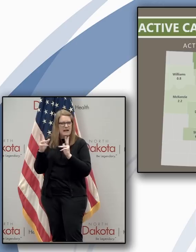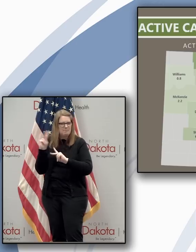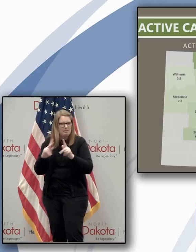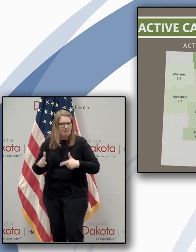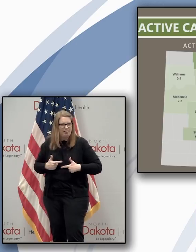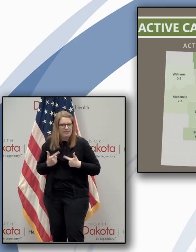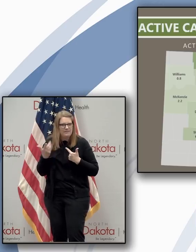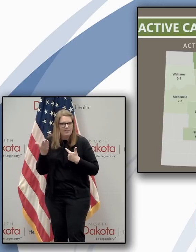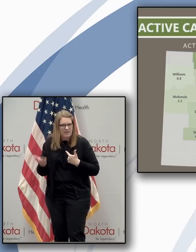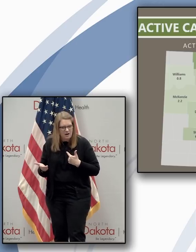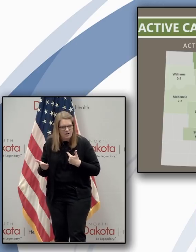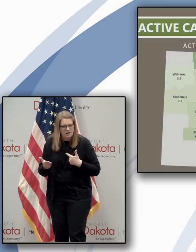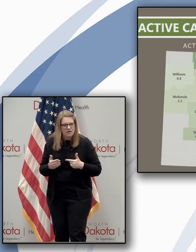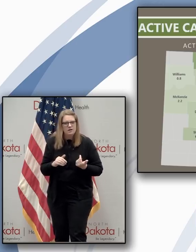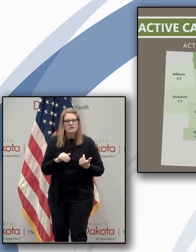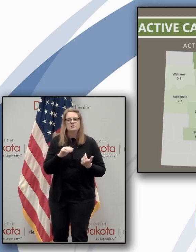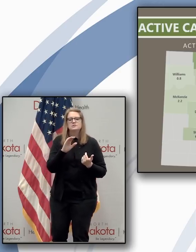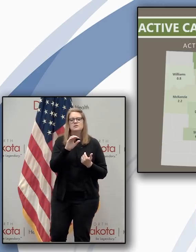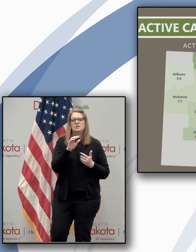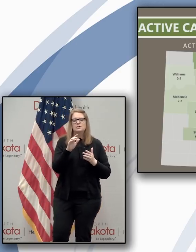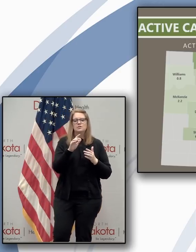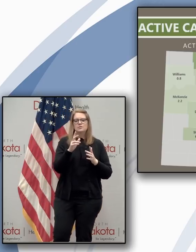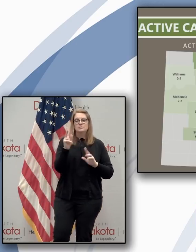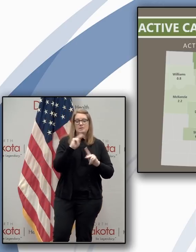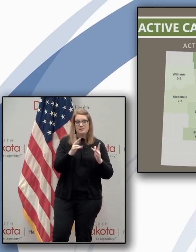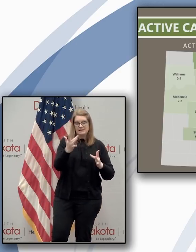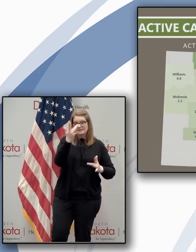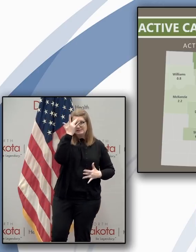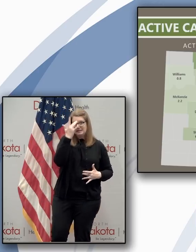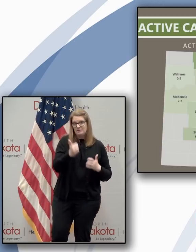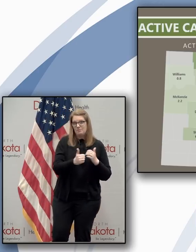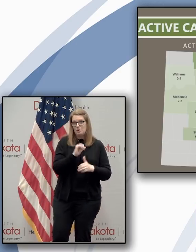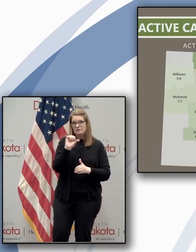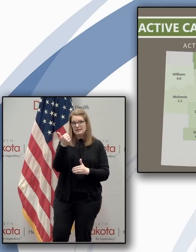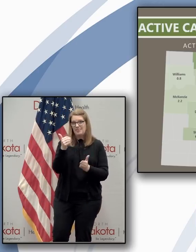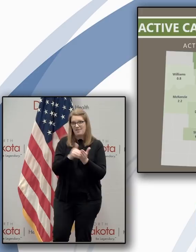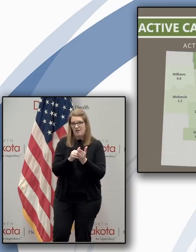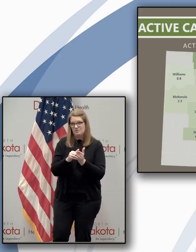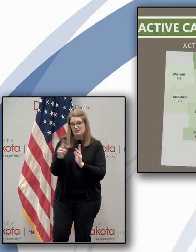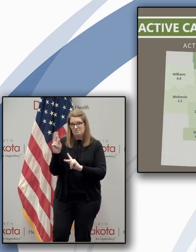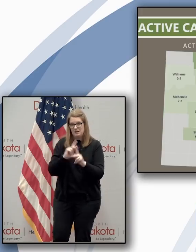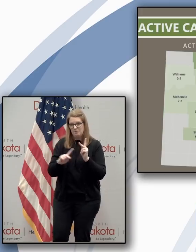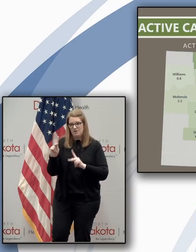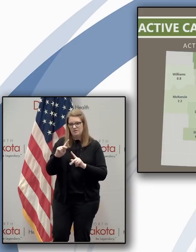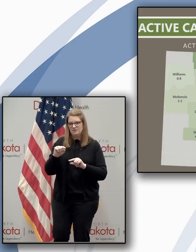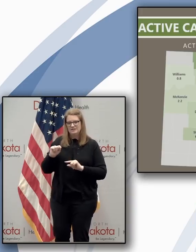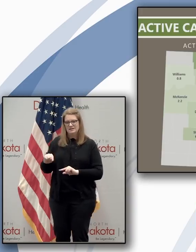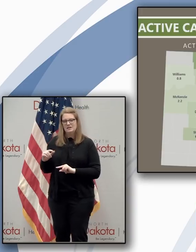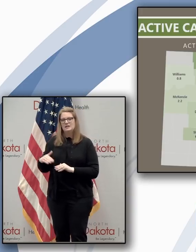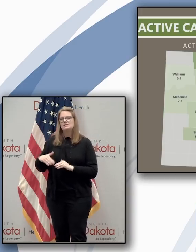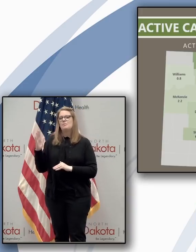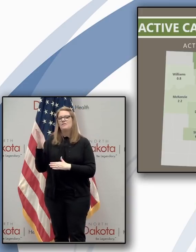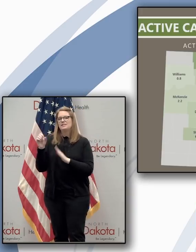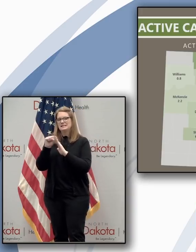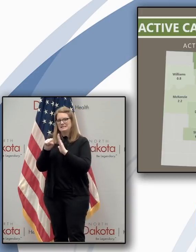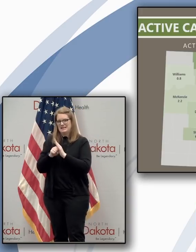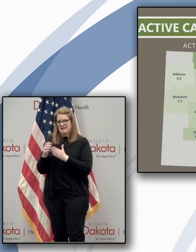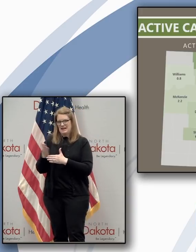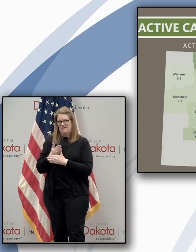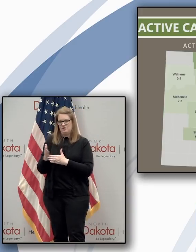case rates per individuals in these counties, we can see that again it's above the state average. The state average